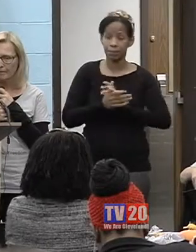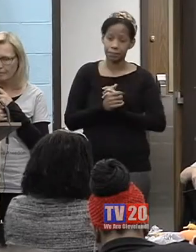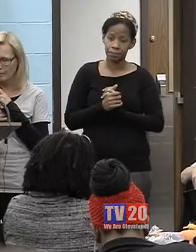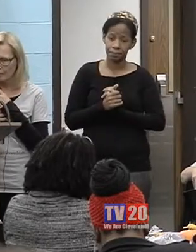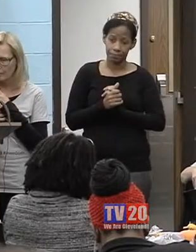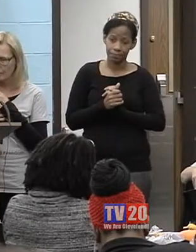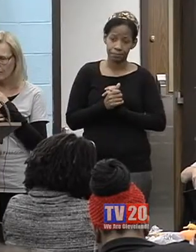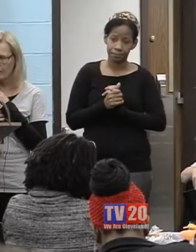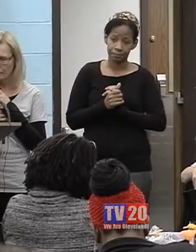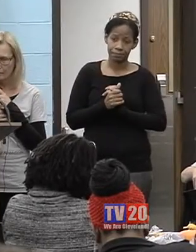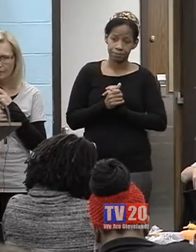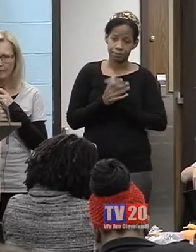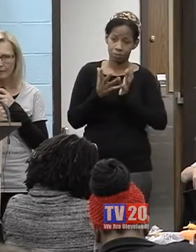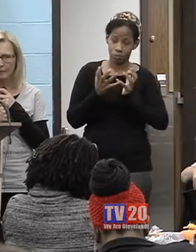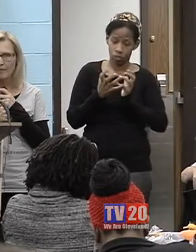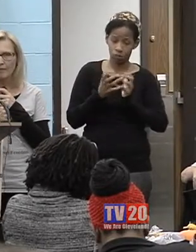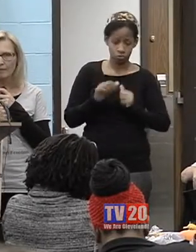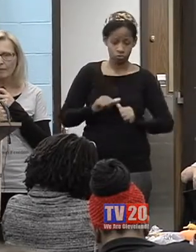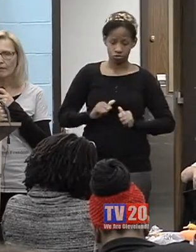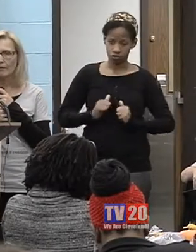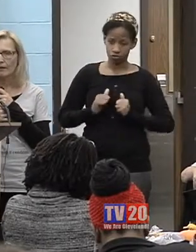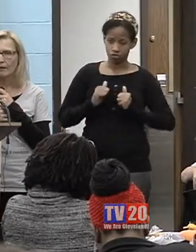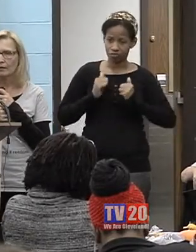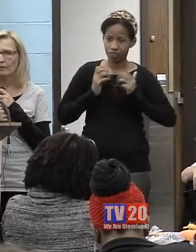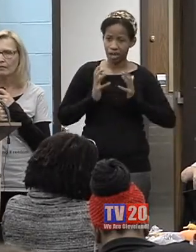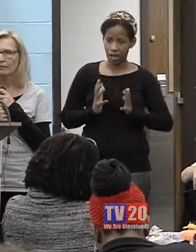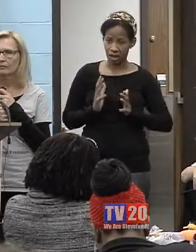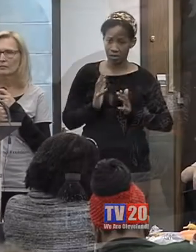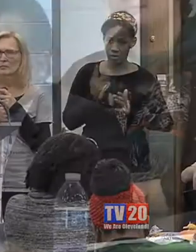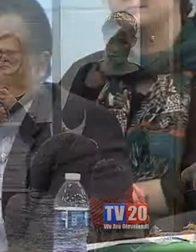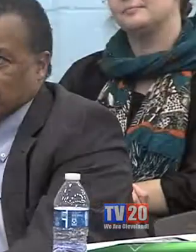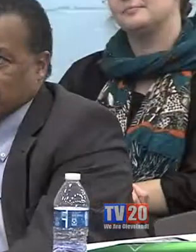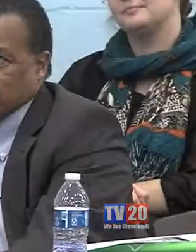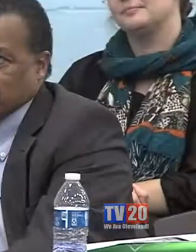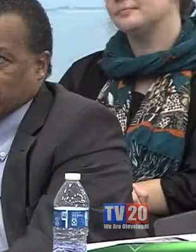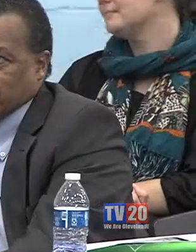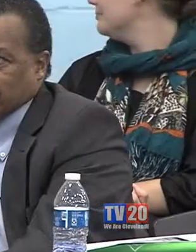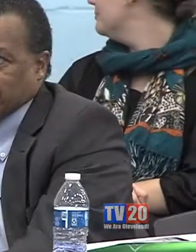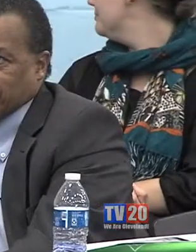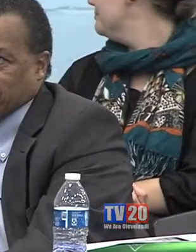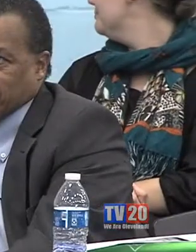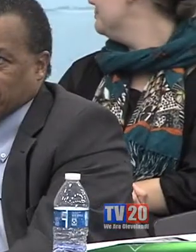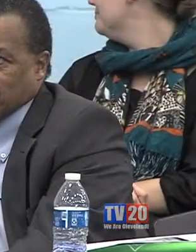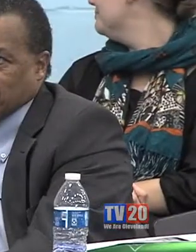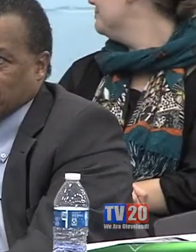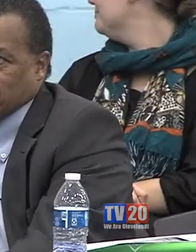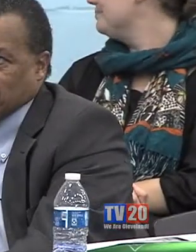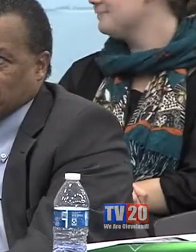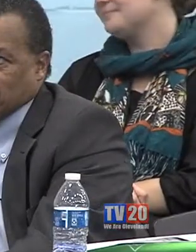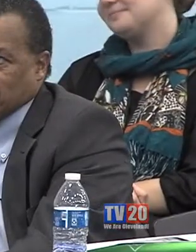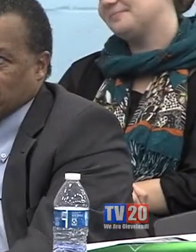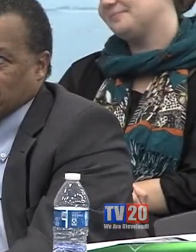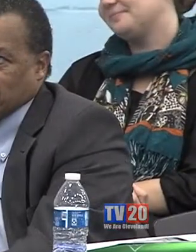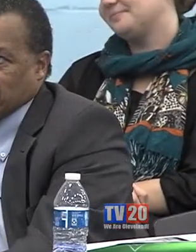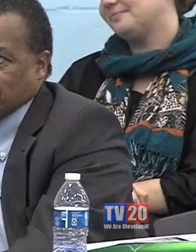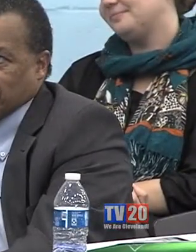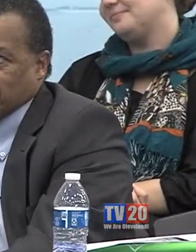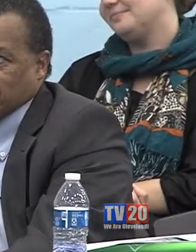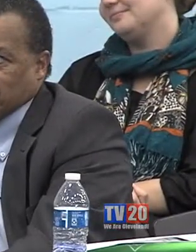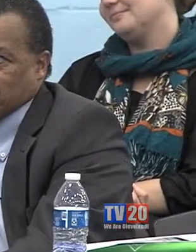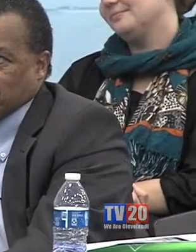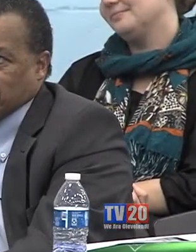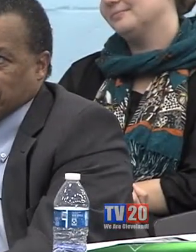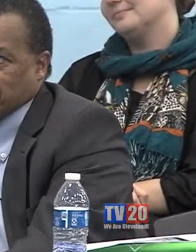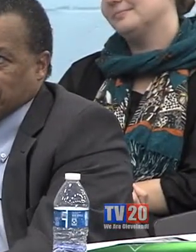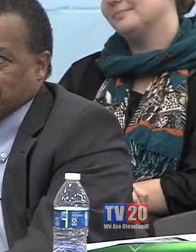stepping stone to get to survive. Because when we all learn that first thing, we are excited about it. We want to know what else we can